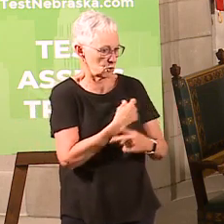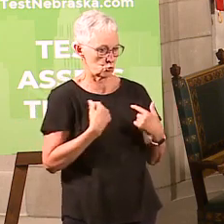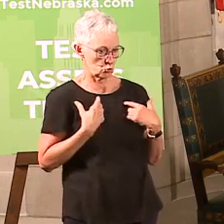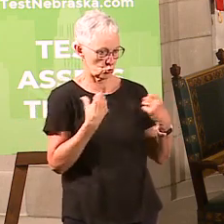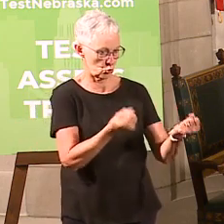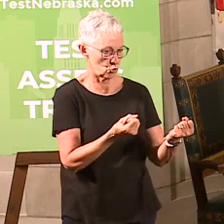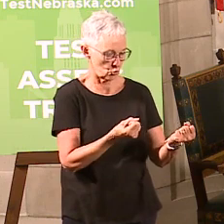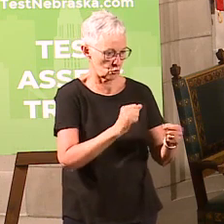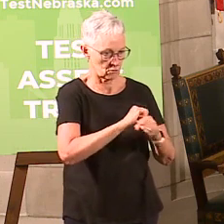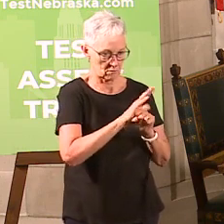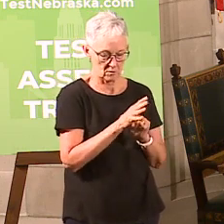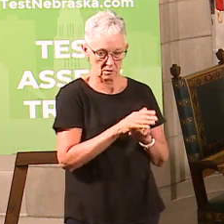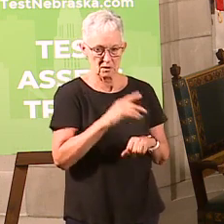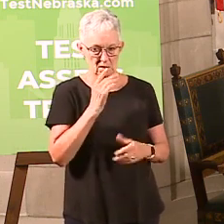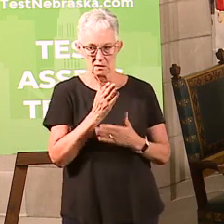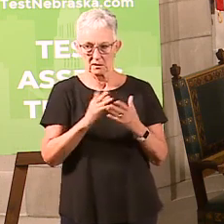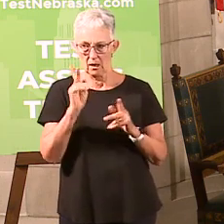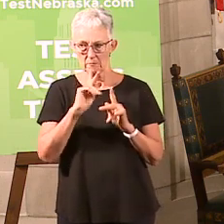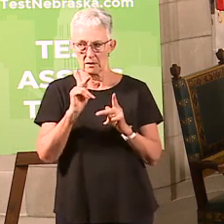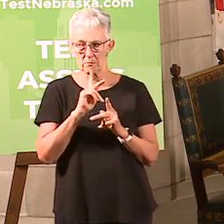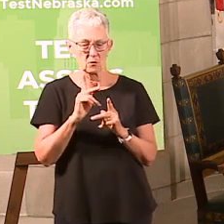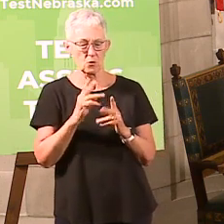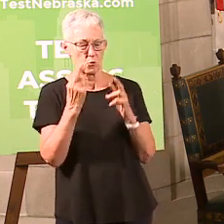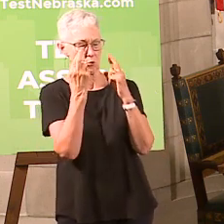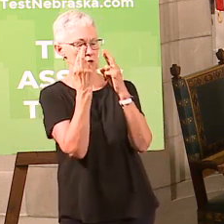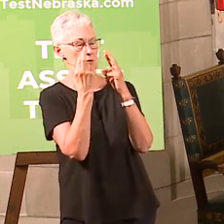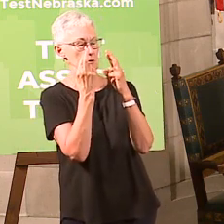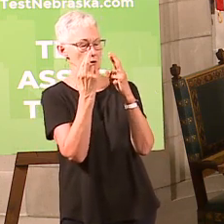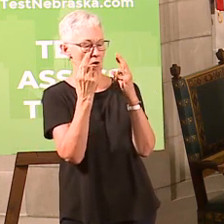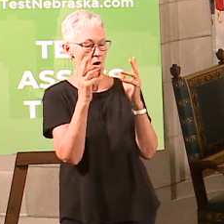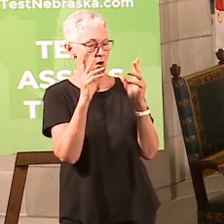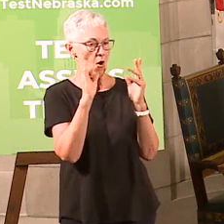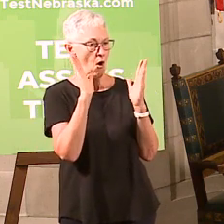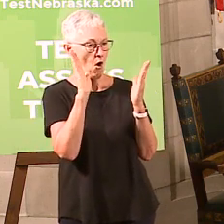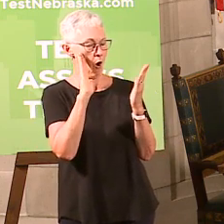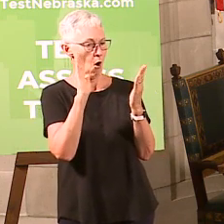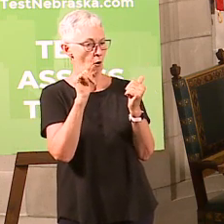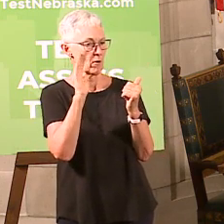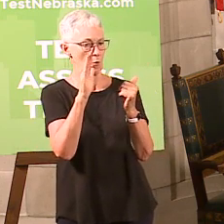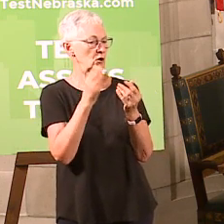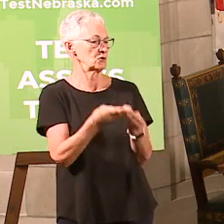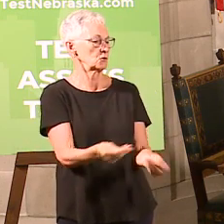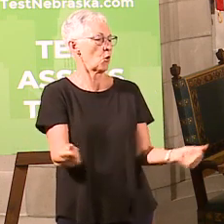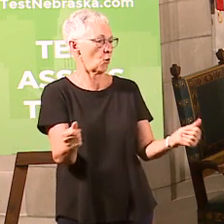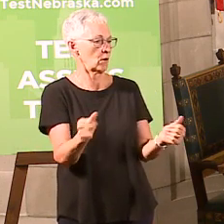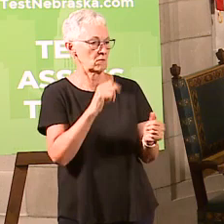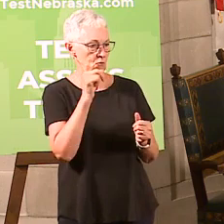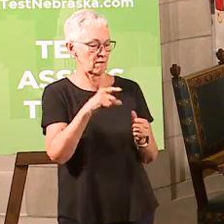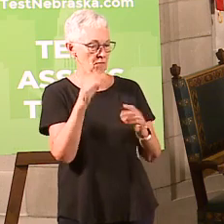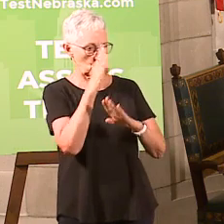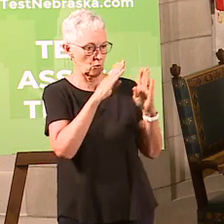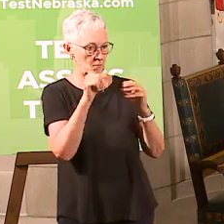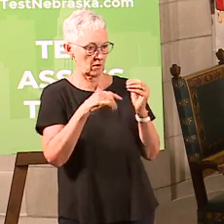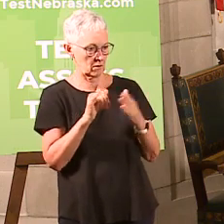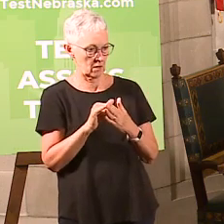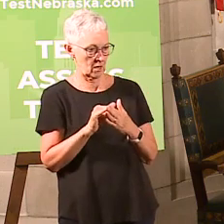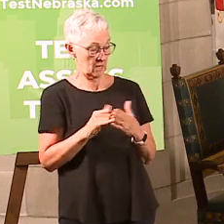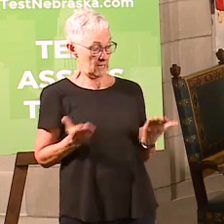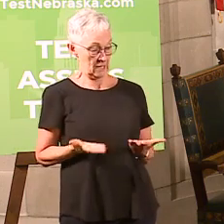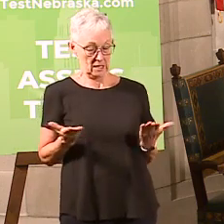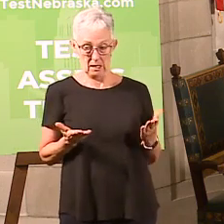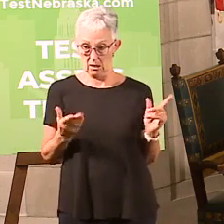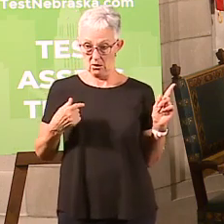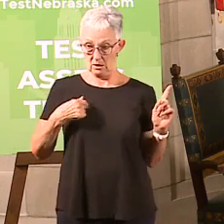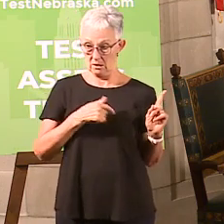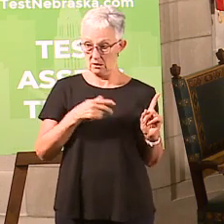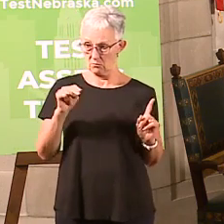to wish this away. And then there are others, like we are doing here at the University of Nebraska, that are trying to understand the risk and mitigate